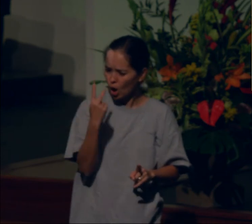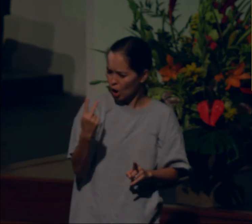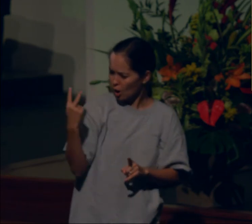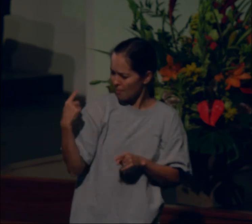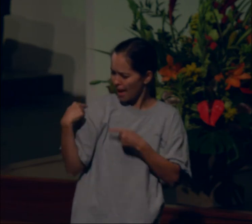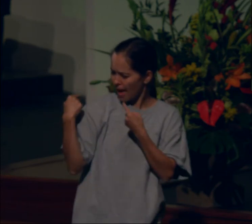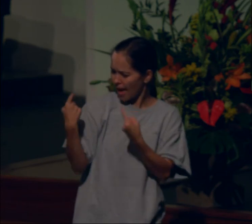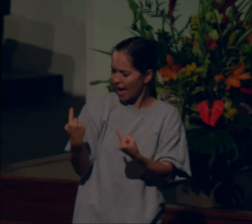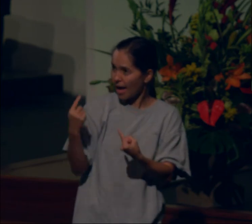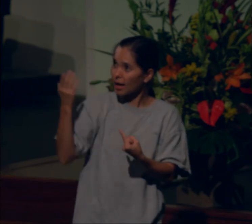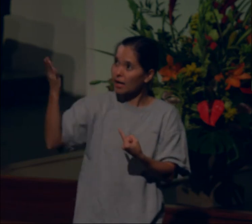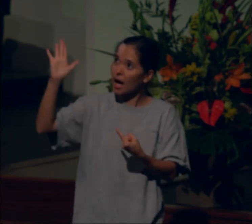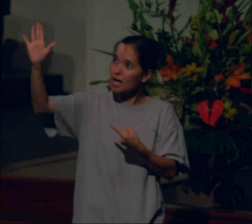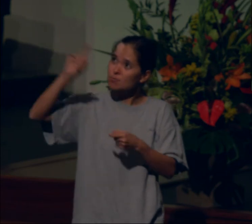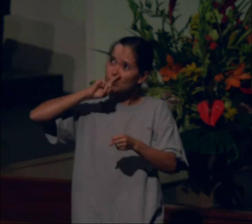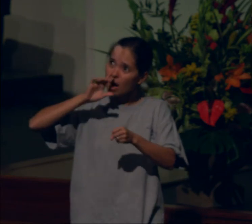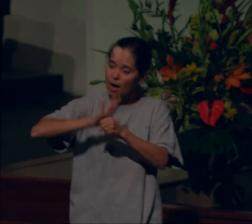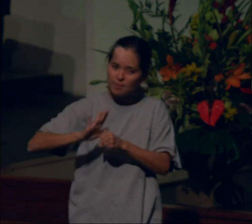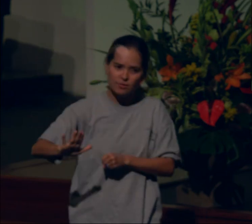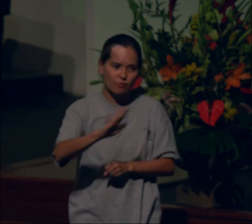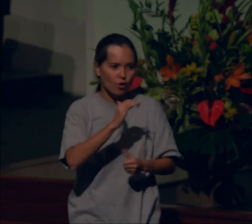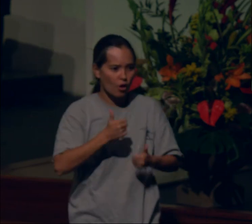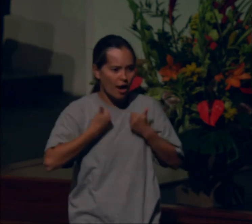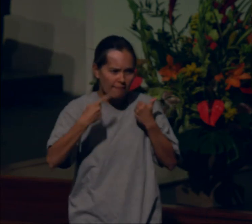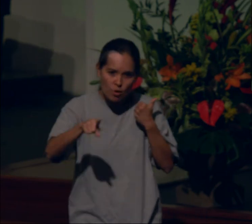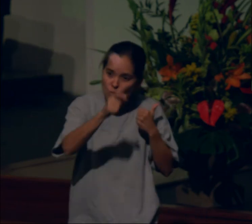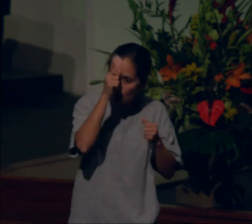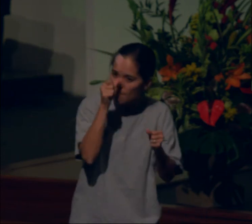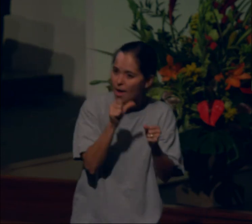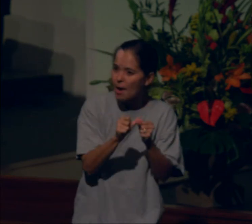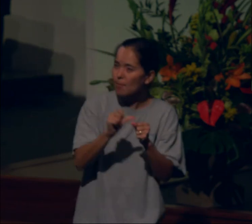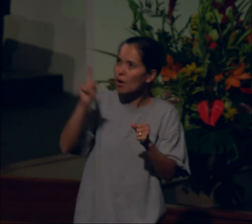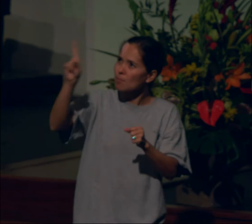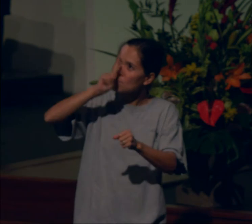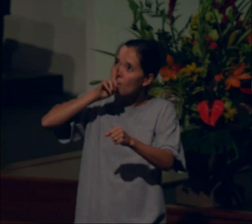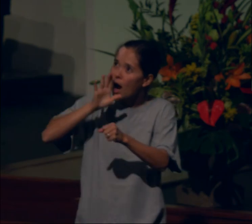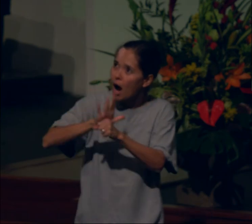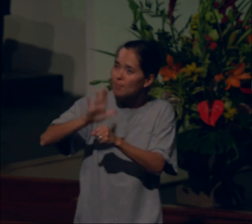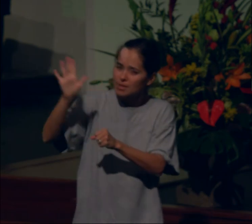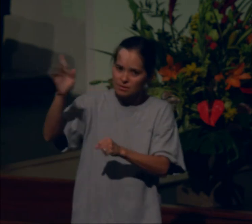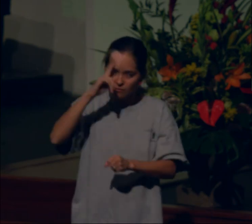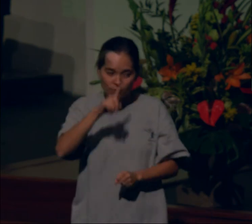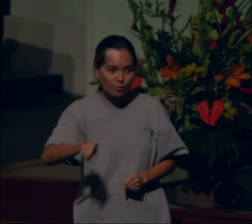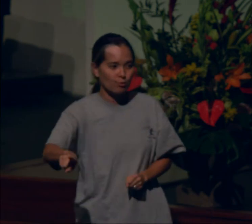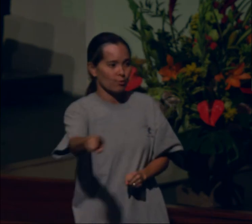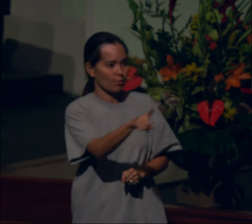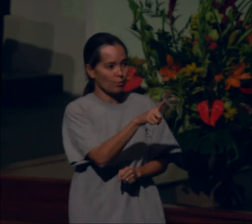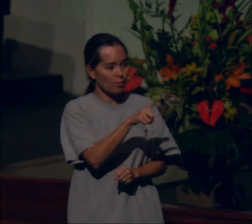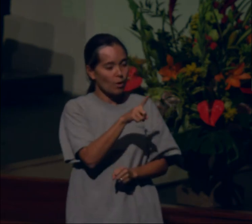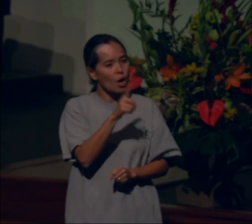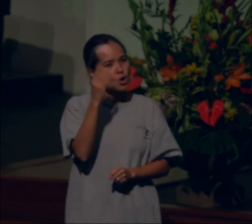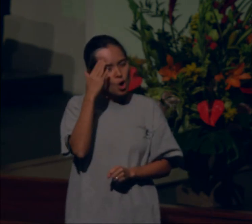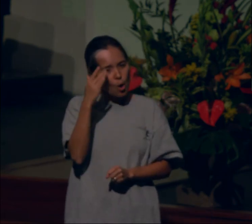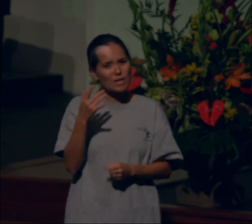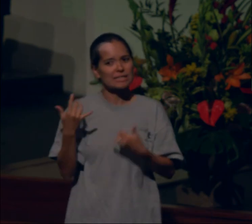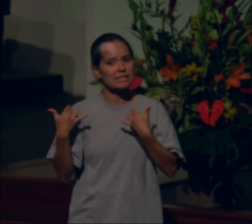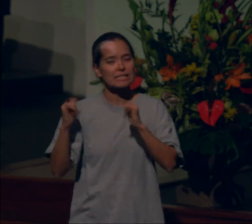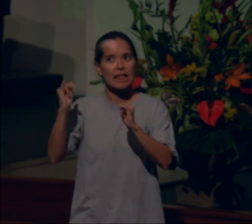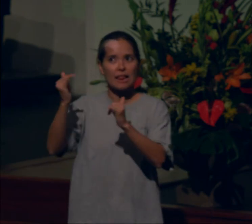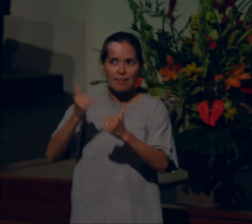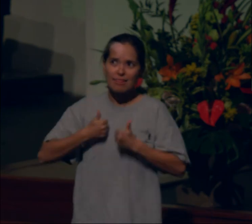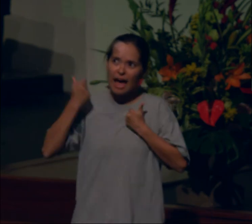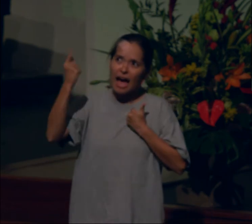at the word that he spoke over your life. Remember that what he promised you and know that it is still real. It's